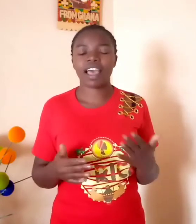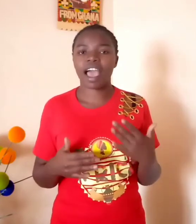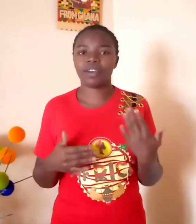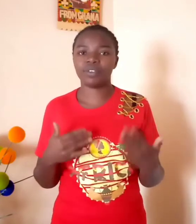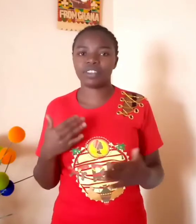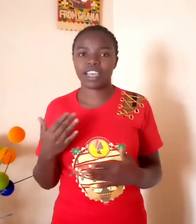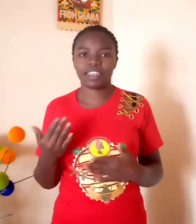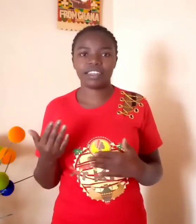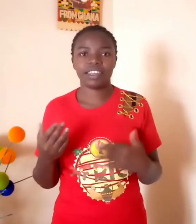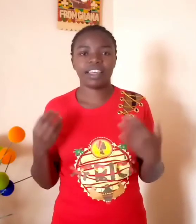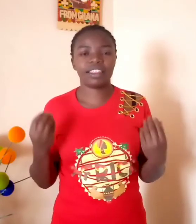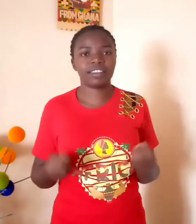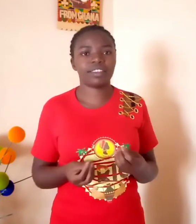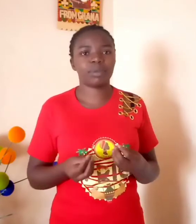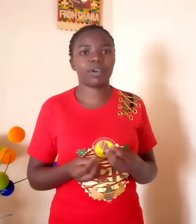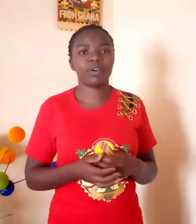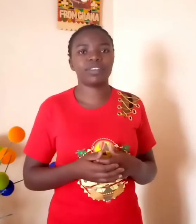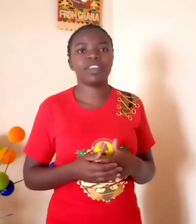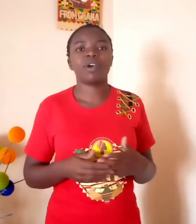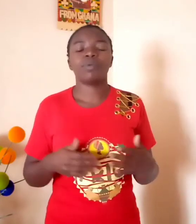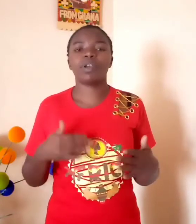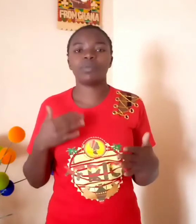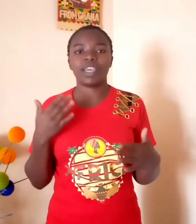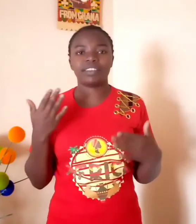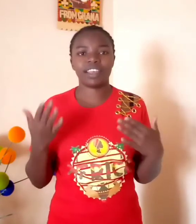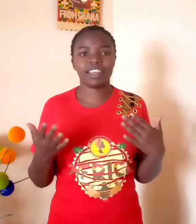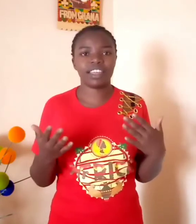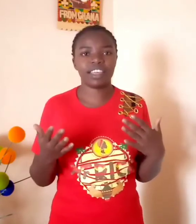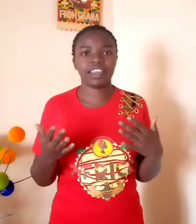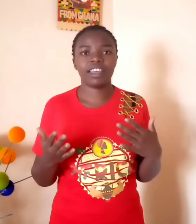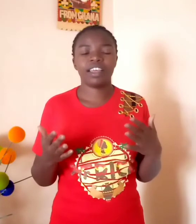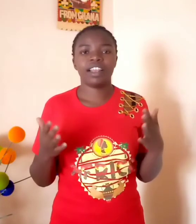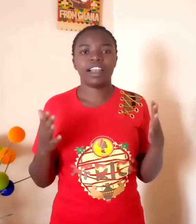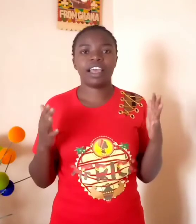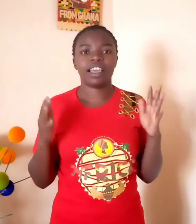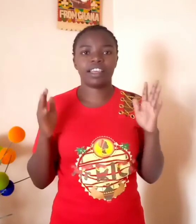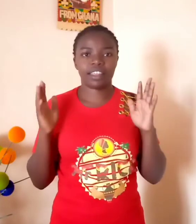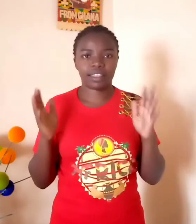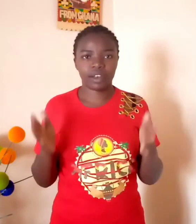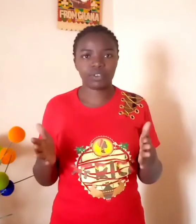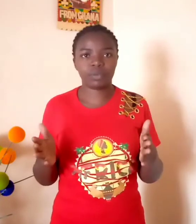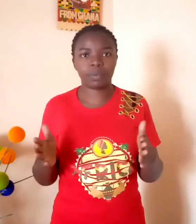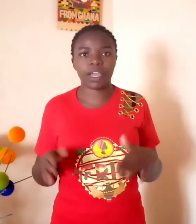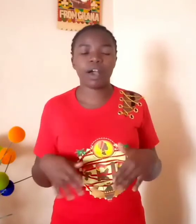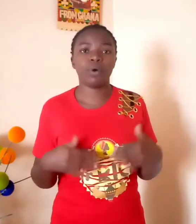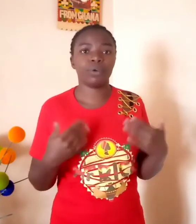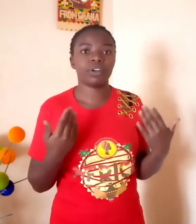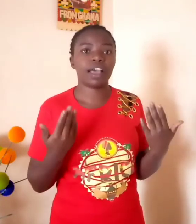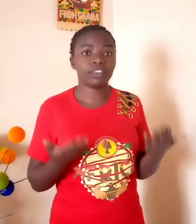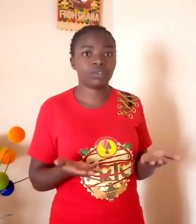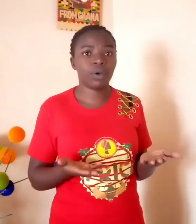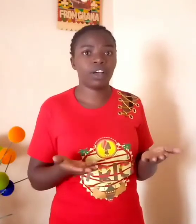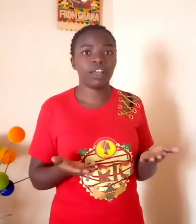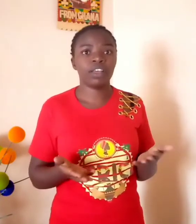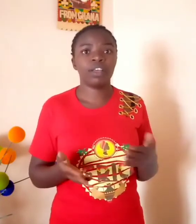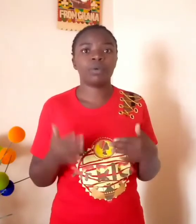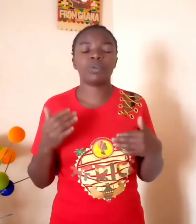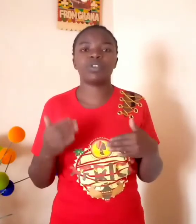are not signed, and this is because when we are signing like the Lord's Prayer or a song, we don't